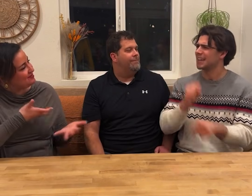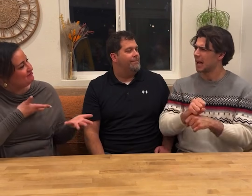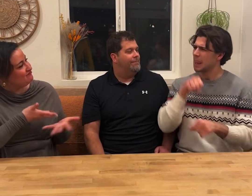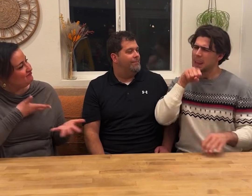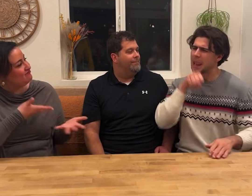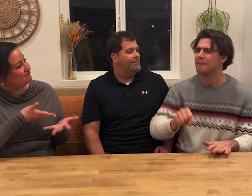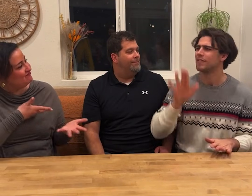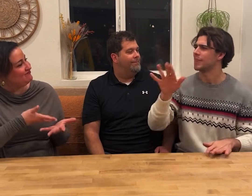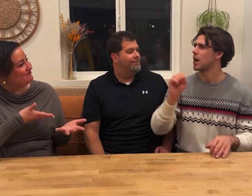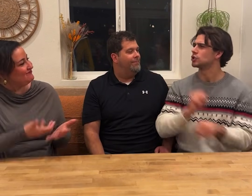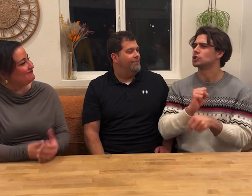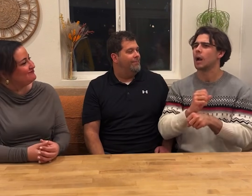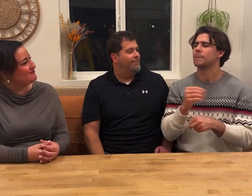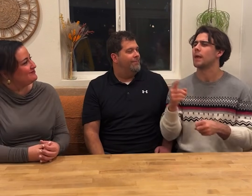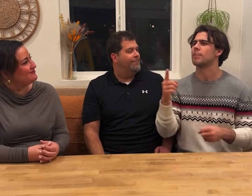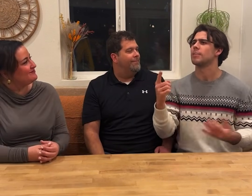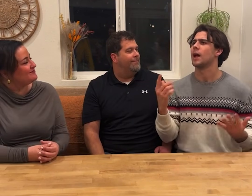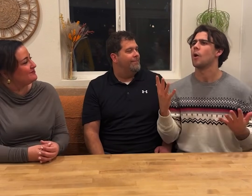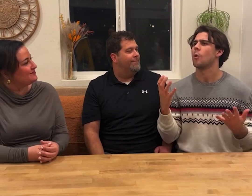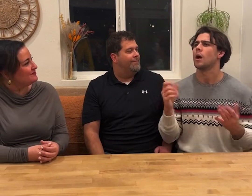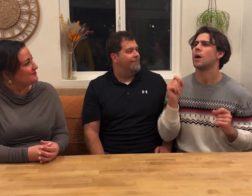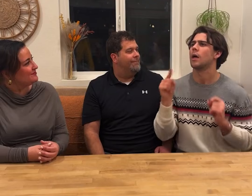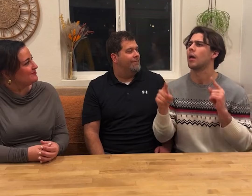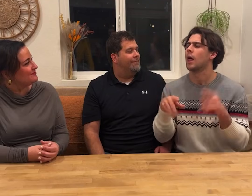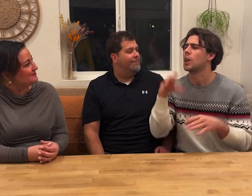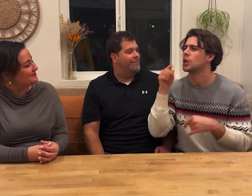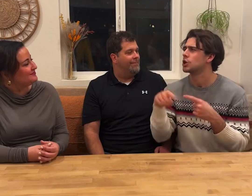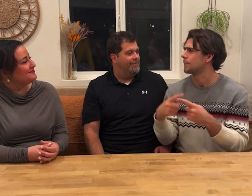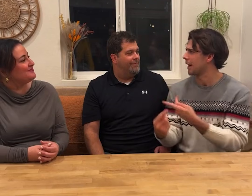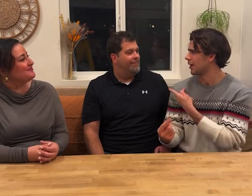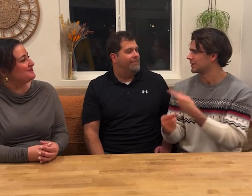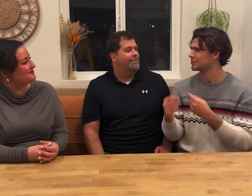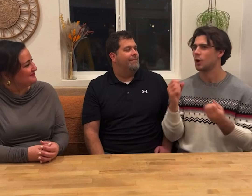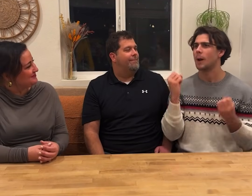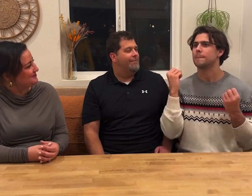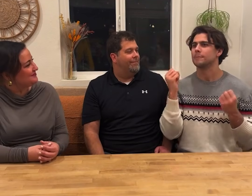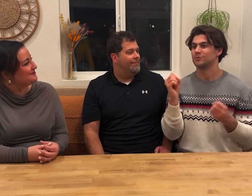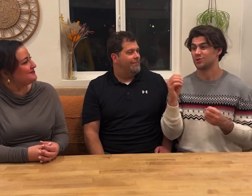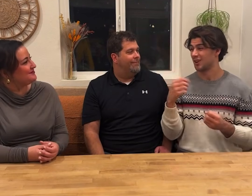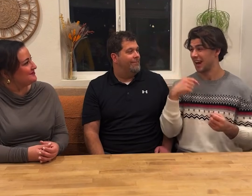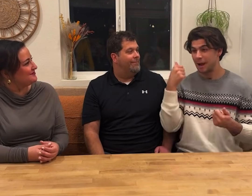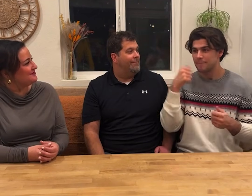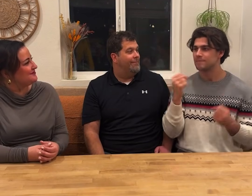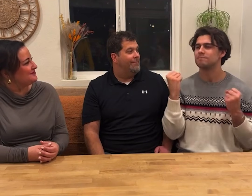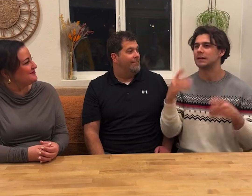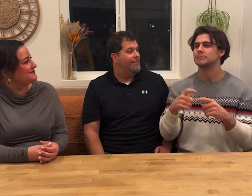solid questions, and they love their job. So they were just so inquisitive about the two of us,